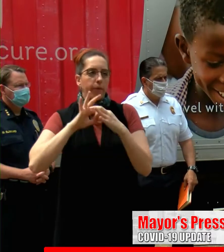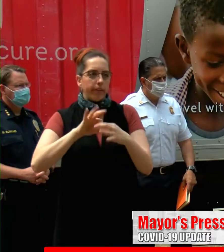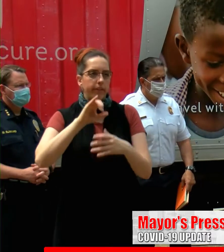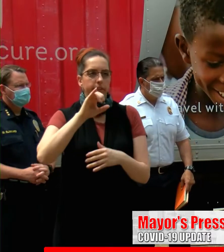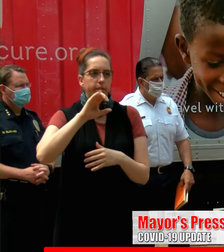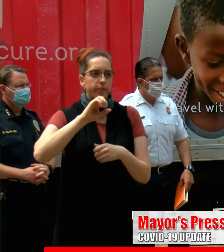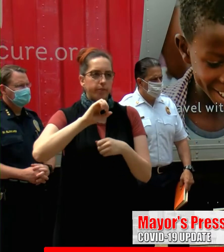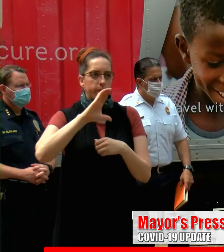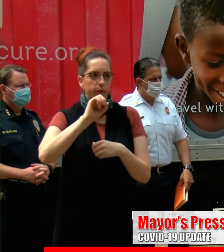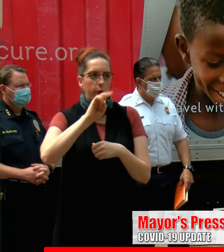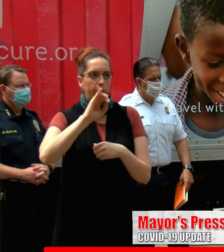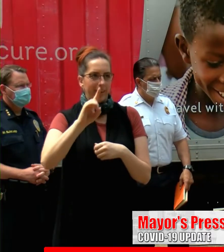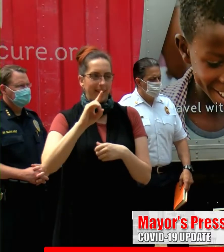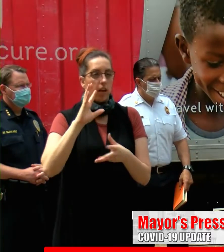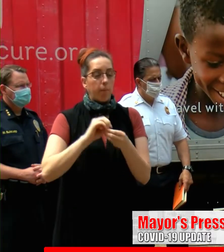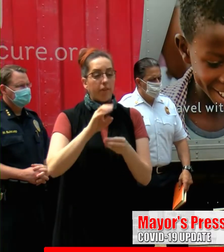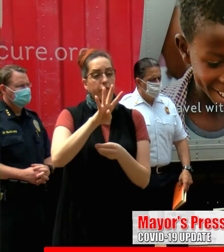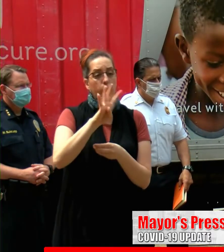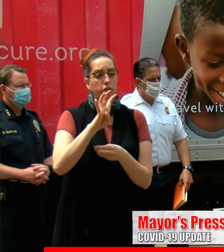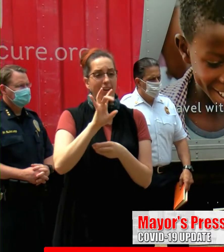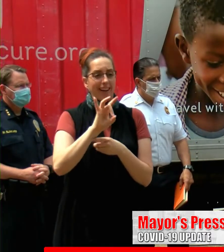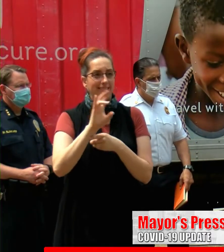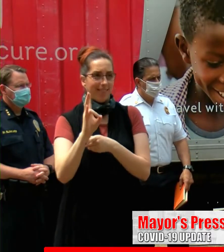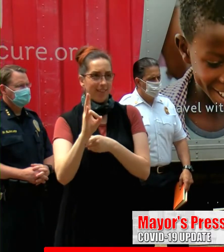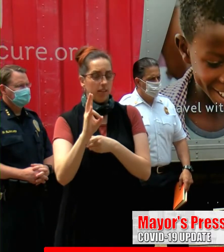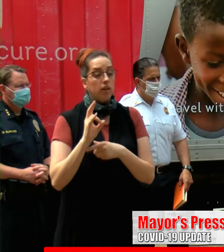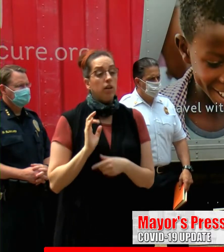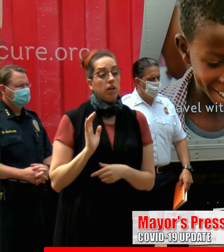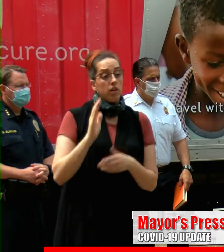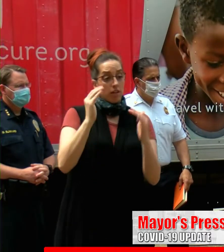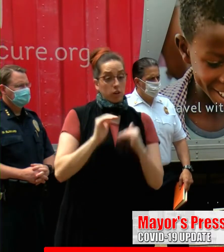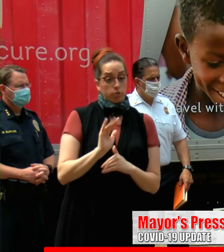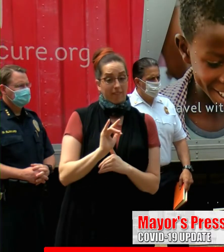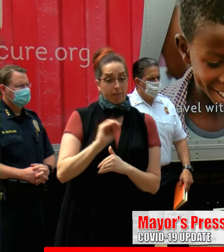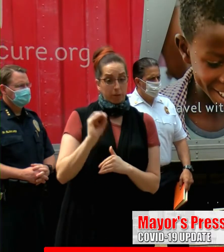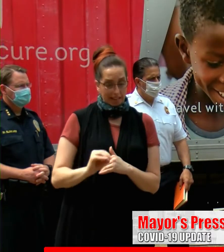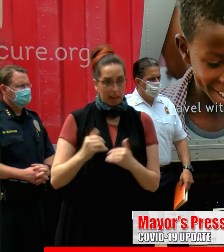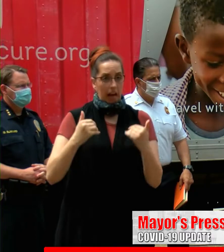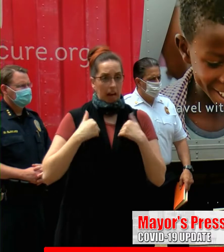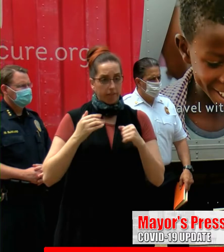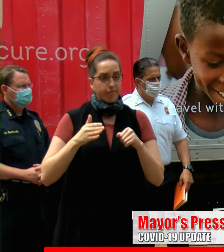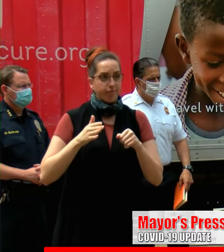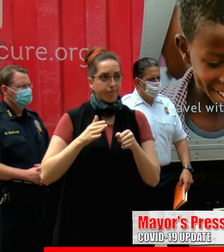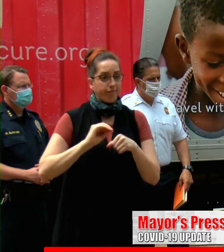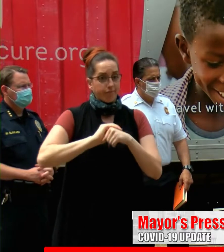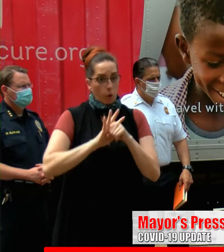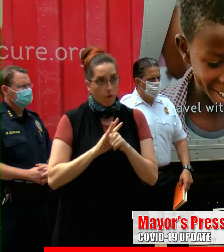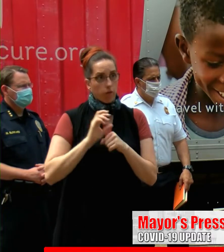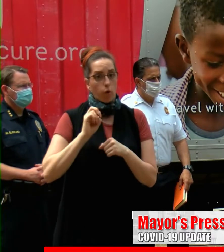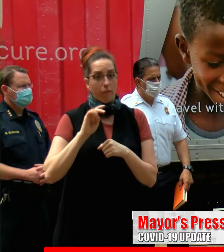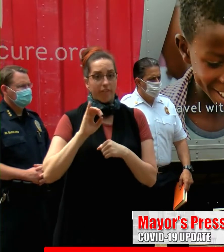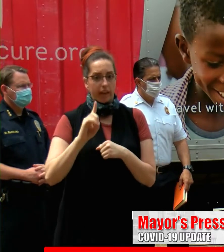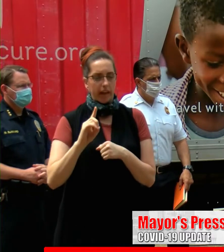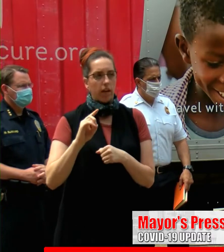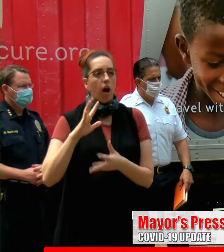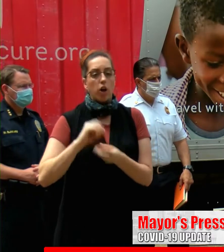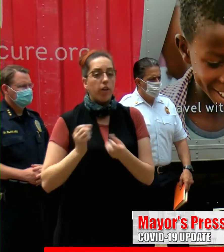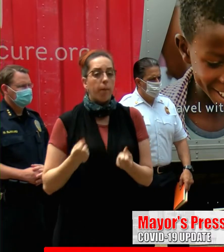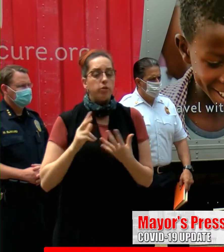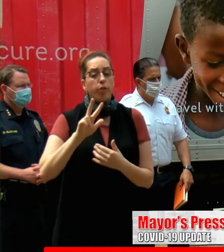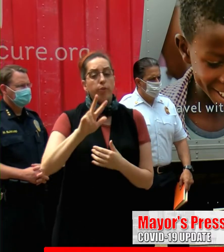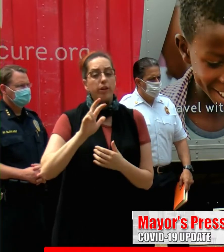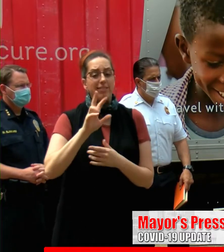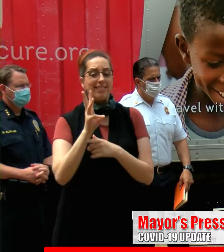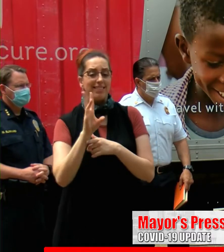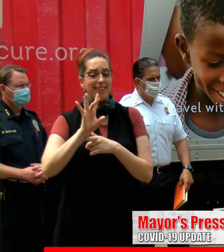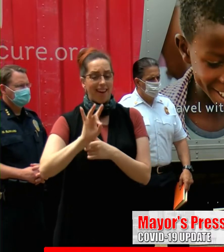That number is 487. 25% currently occupied COVID beds. That number is 368.